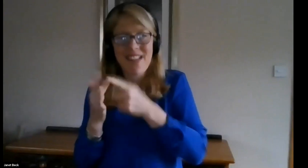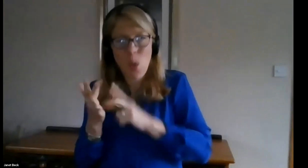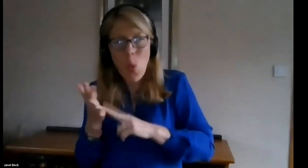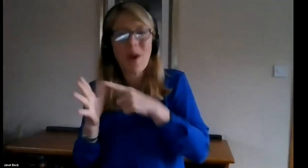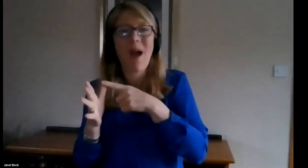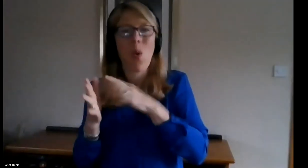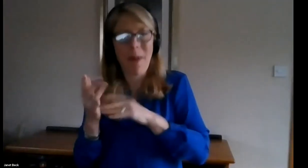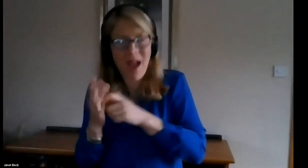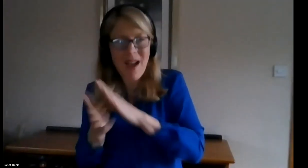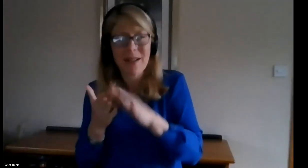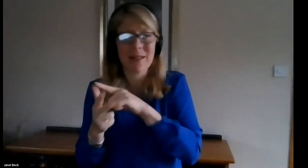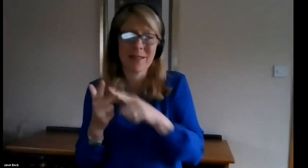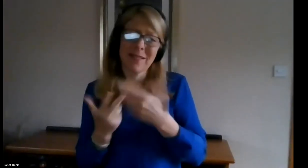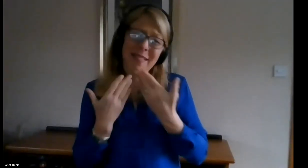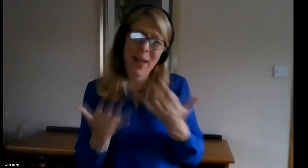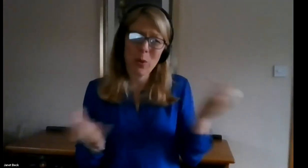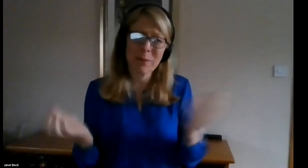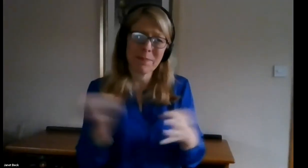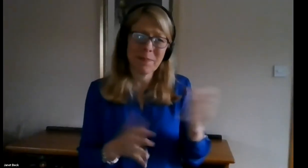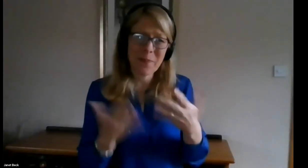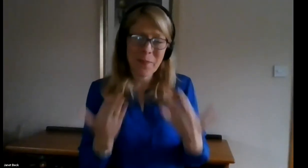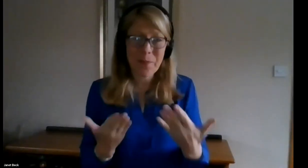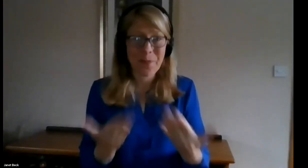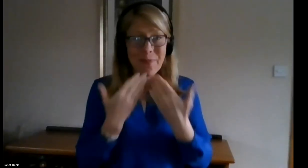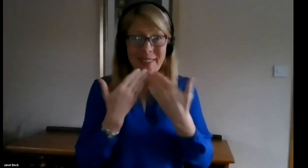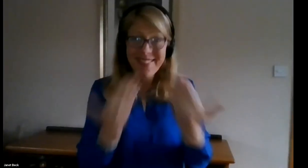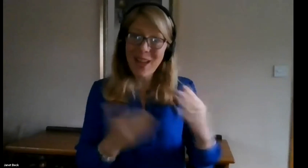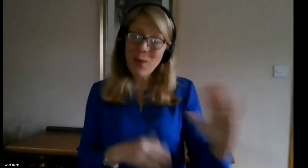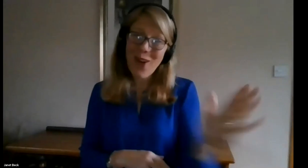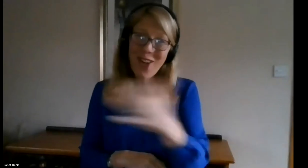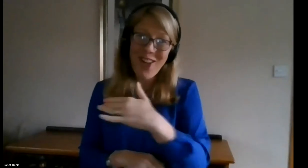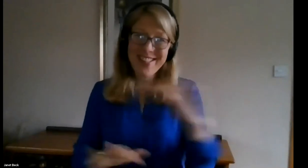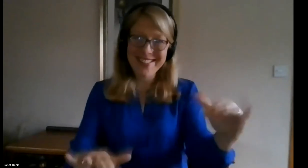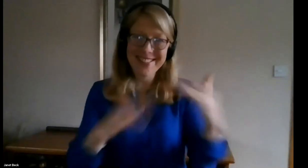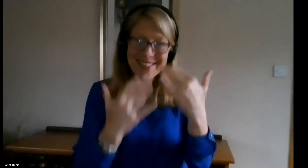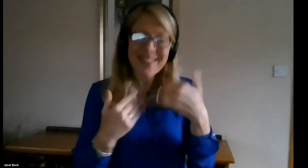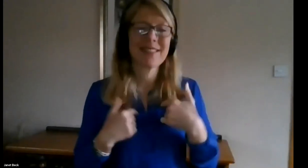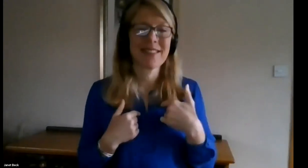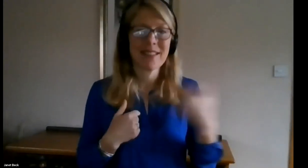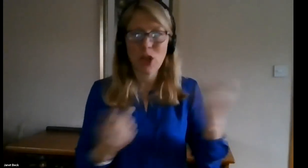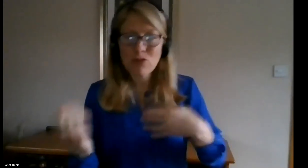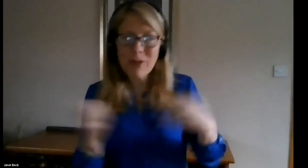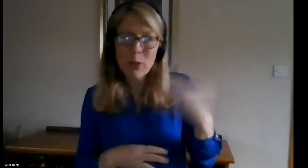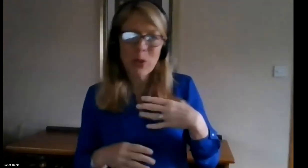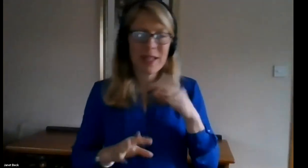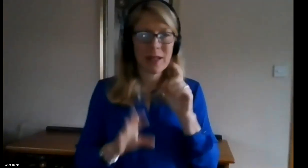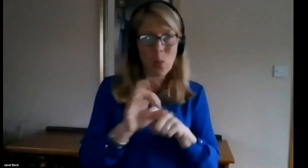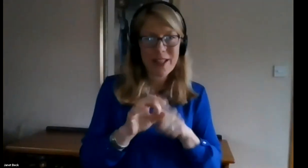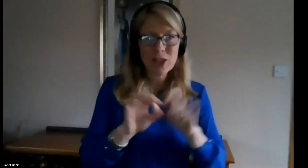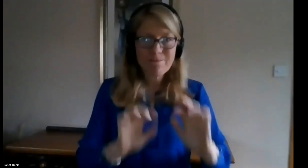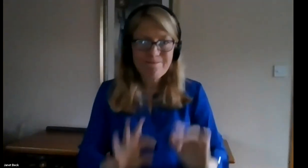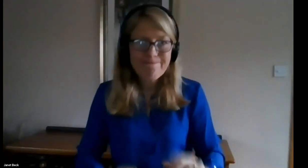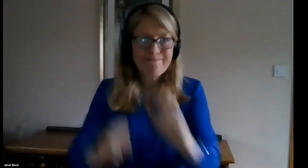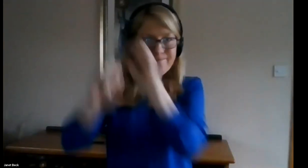and thoughts so generously today. I'd like to thank you all for attending and contributing kind of questions and